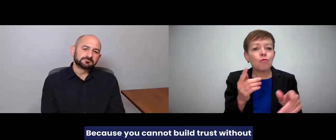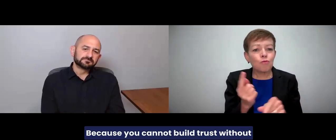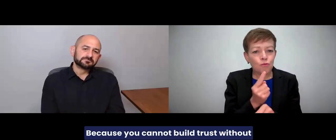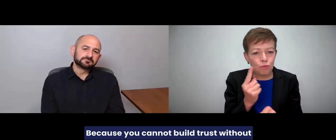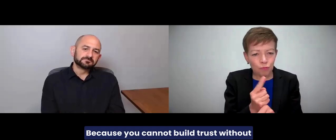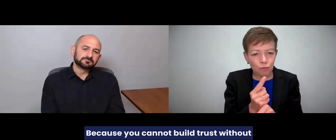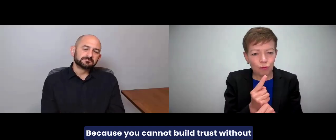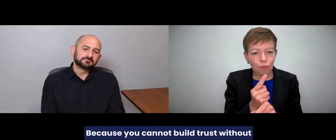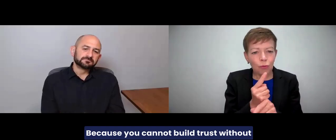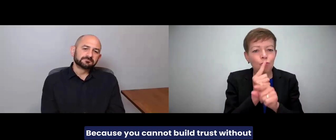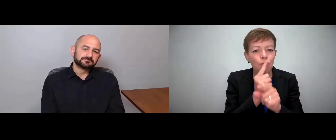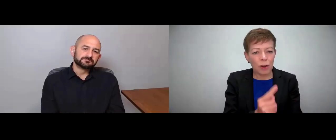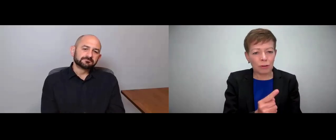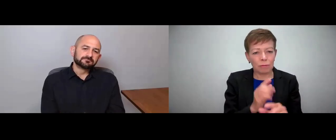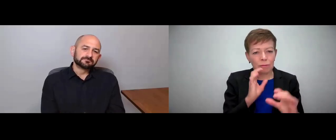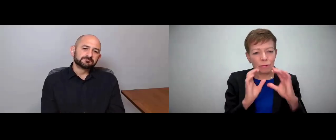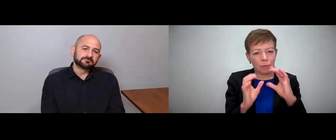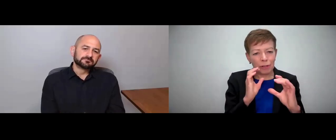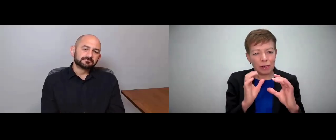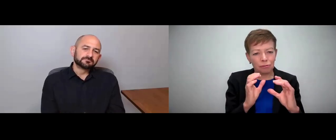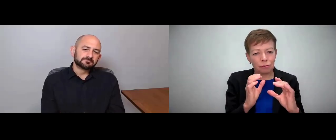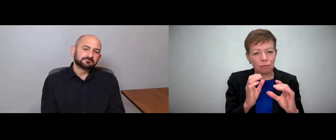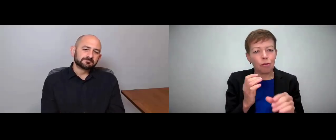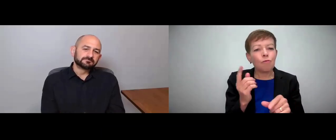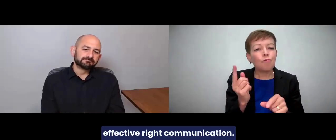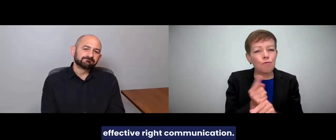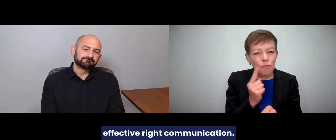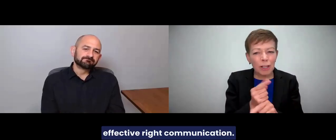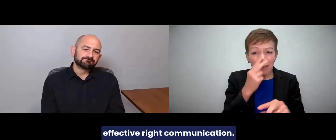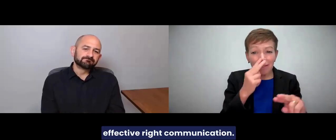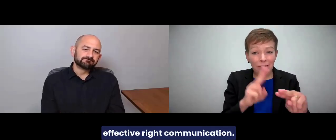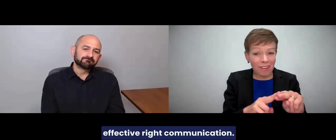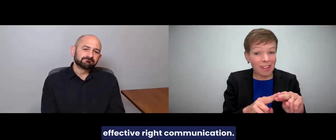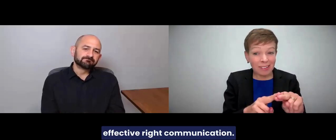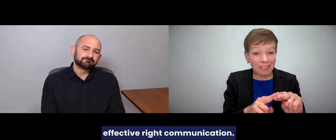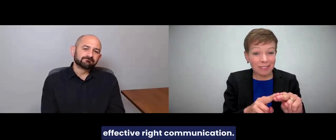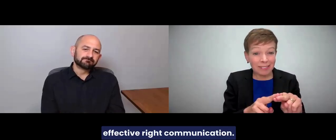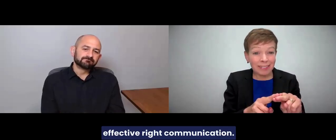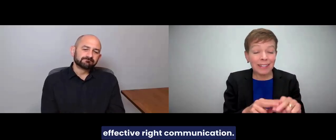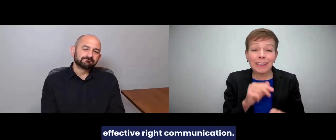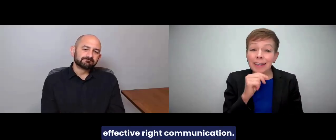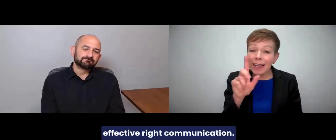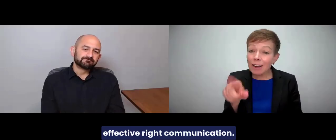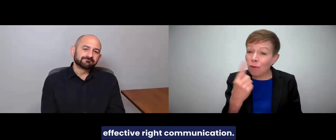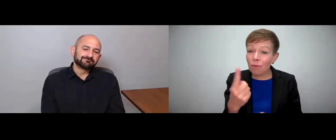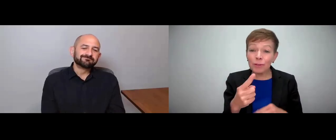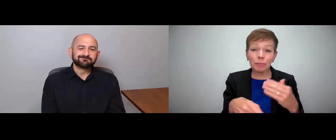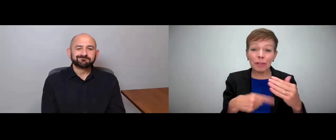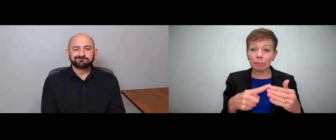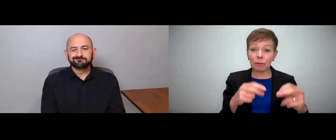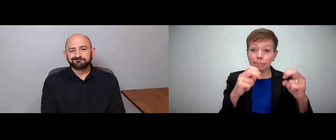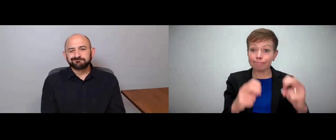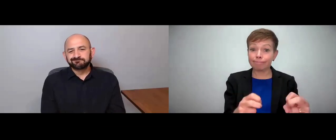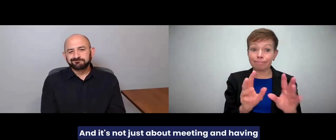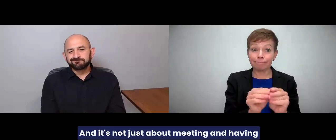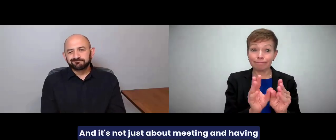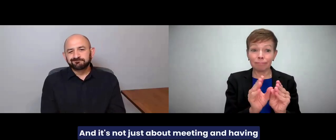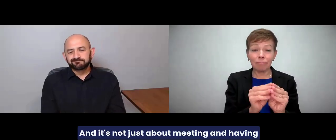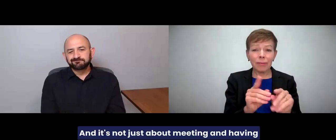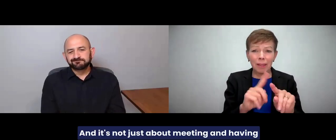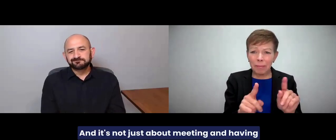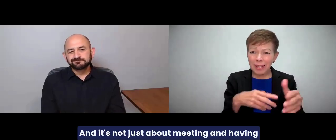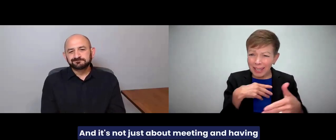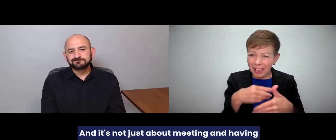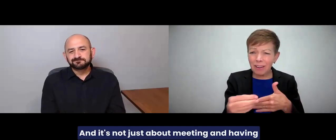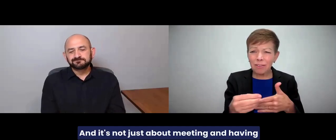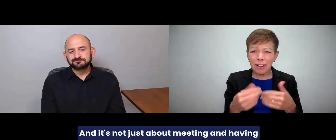cannot build trust without effective, right communication. And